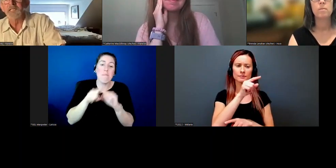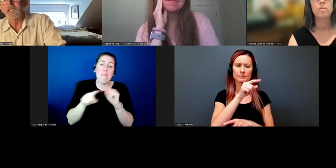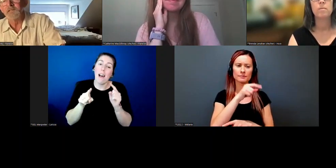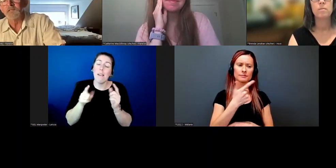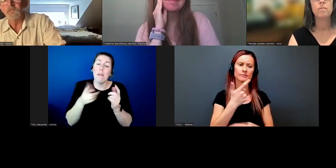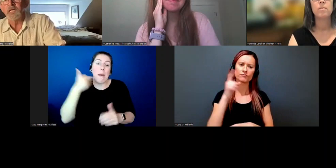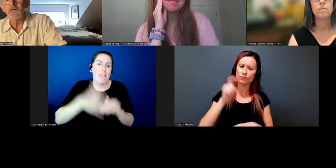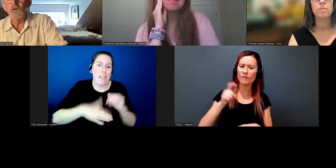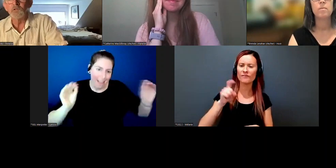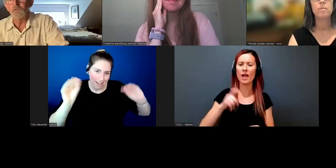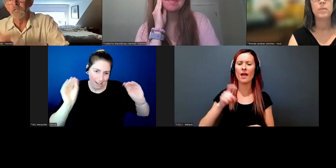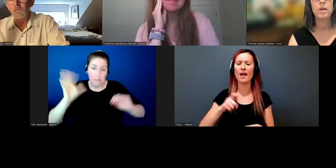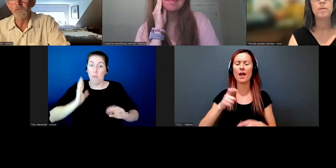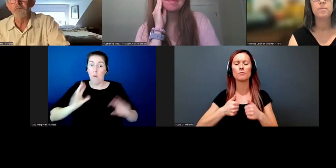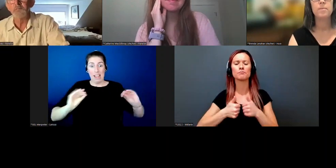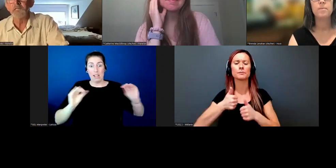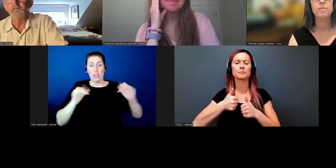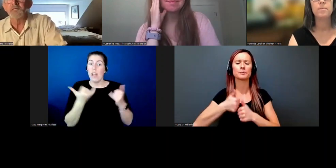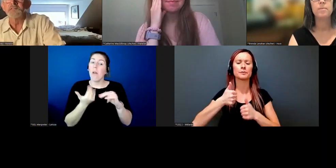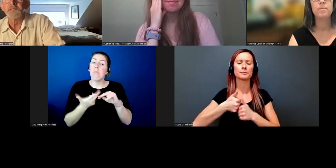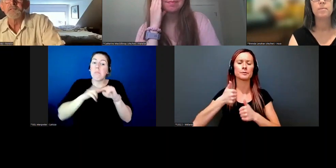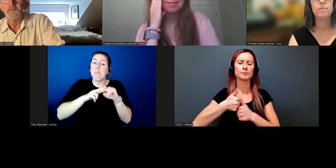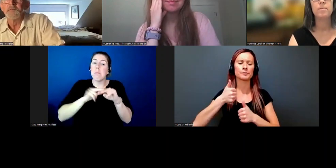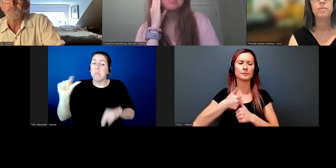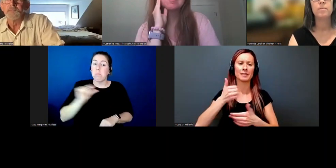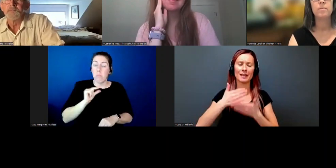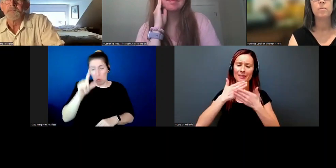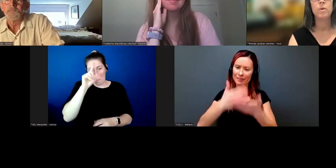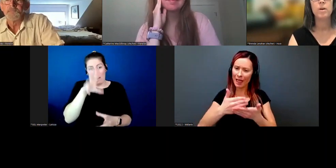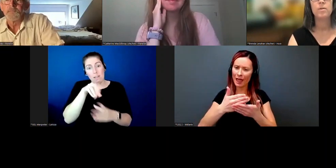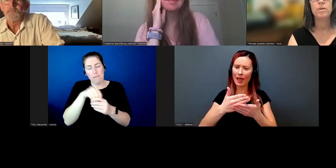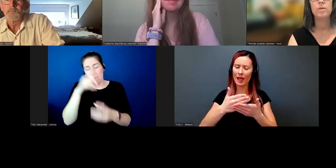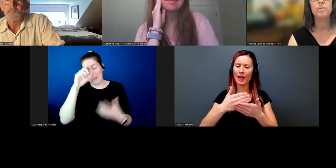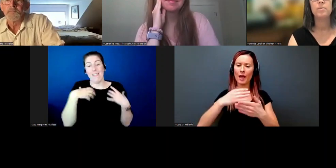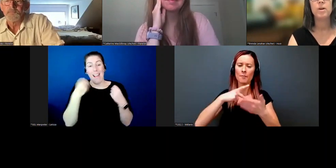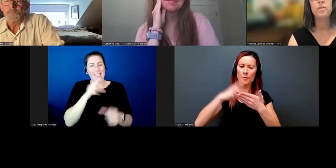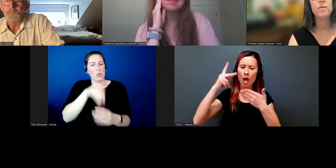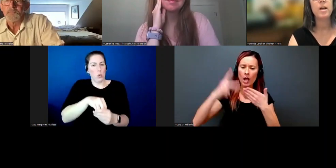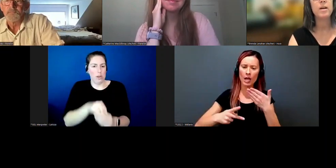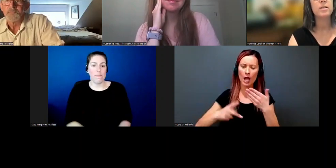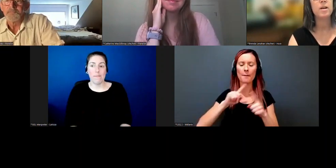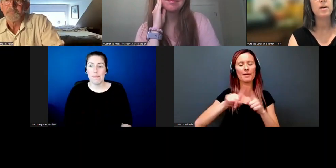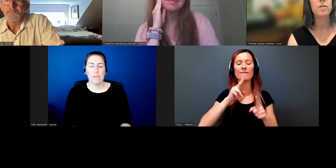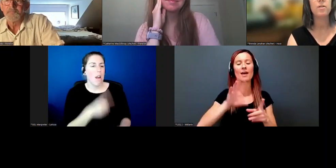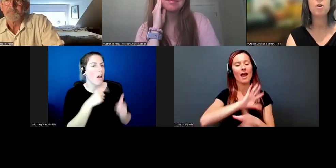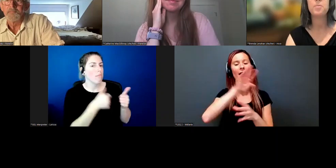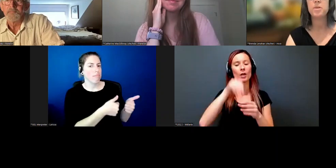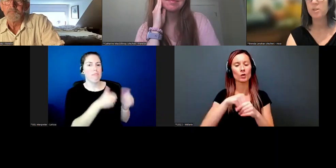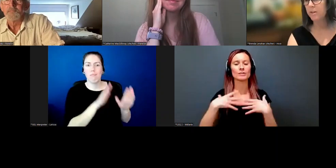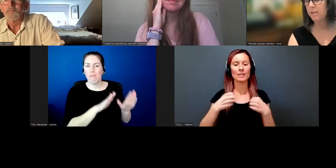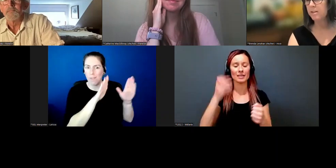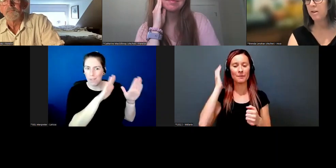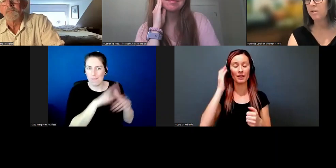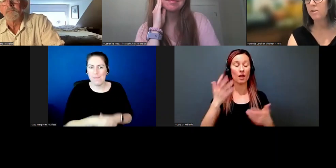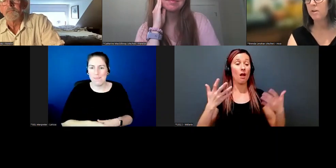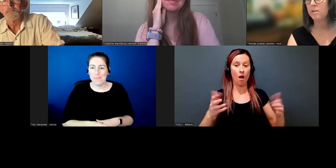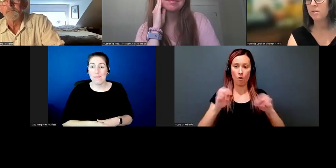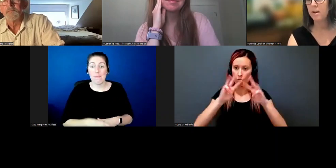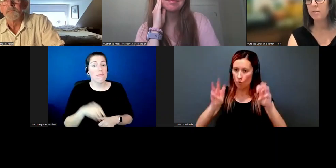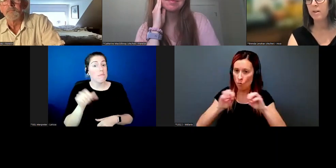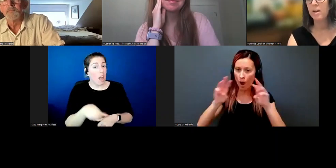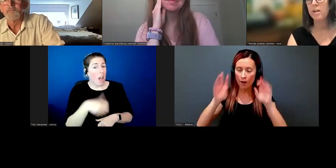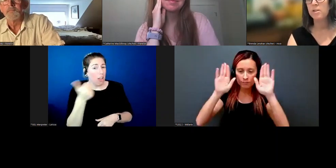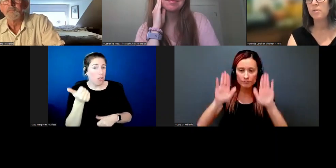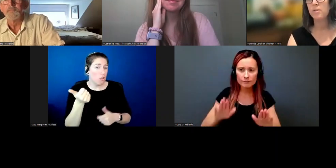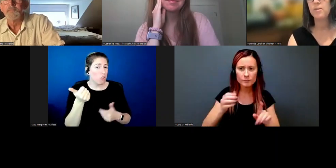getting anything. So now it also includes mental health. Wonderful. And are there opportunities there to also